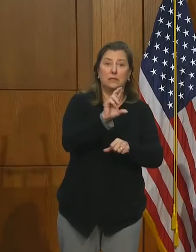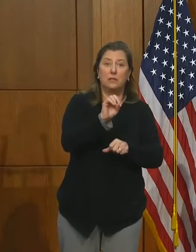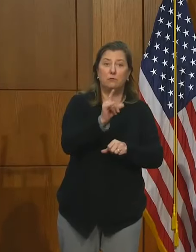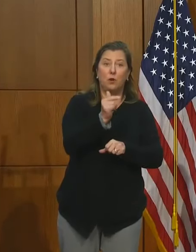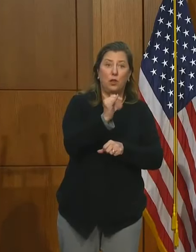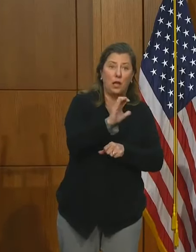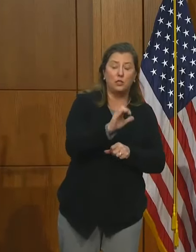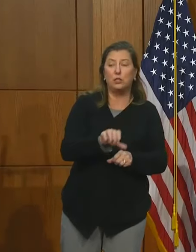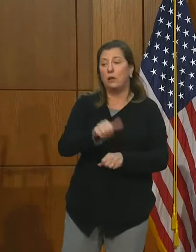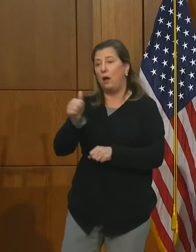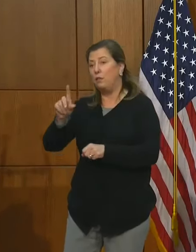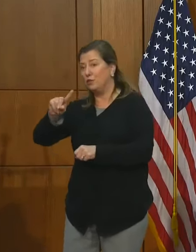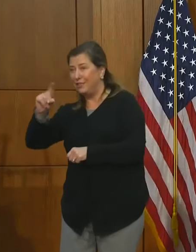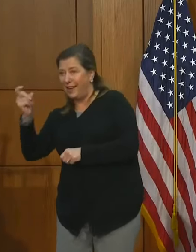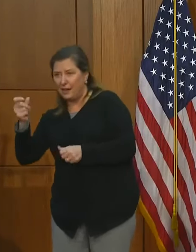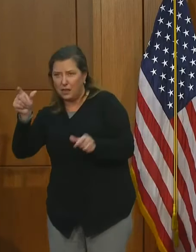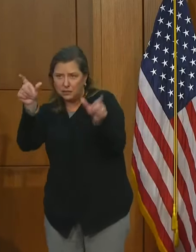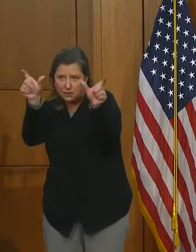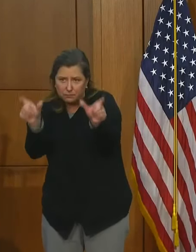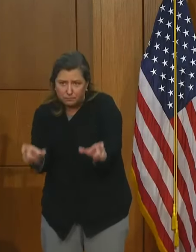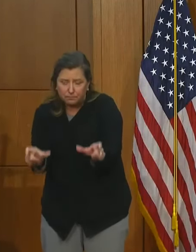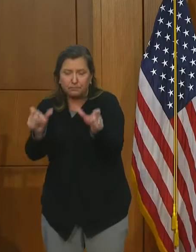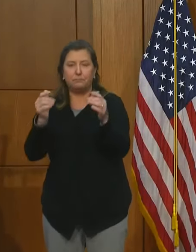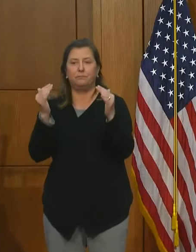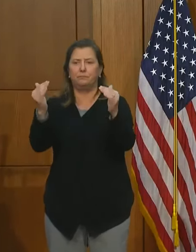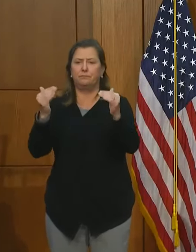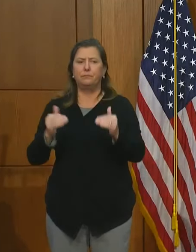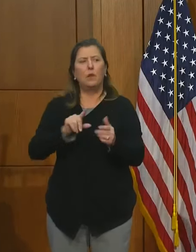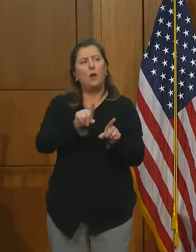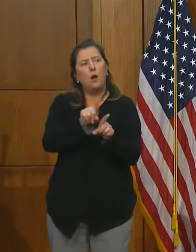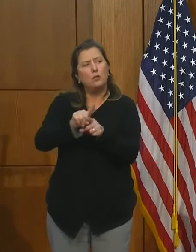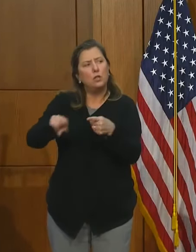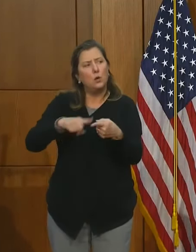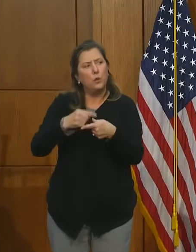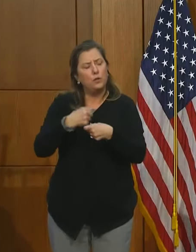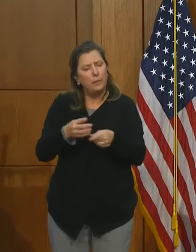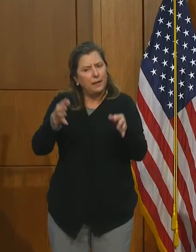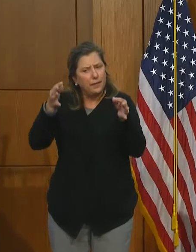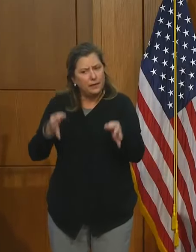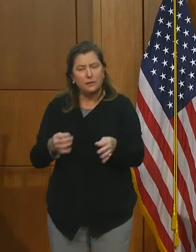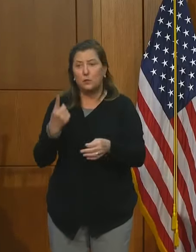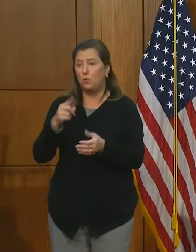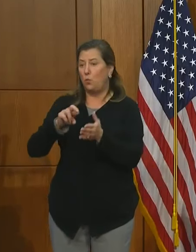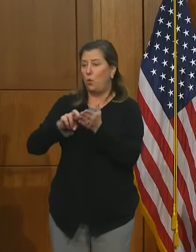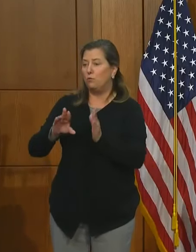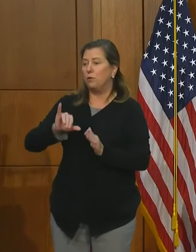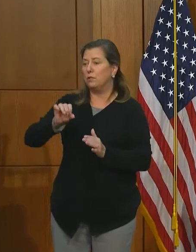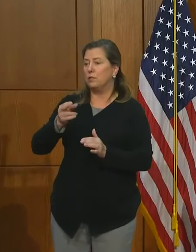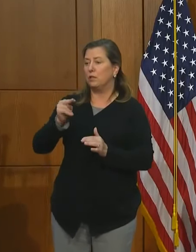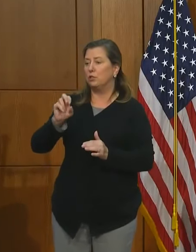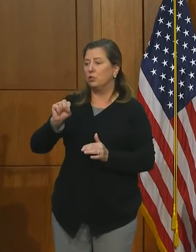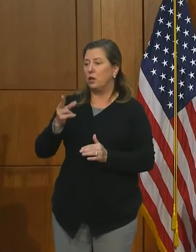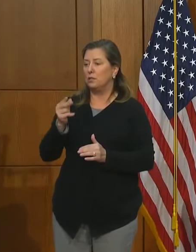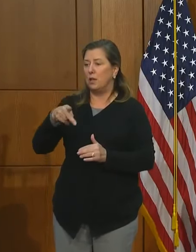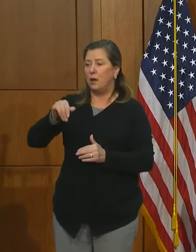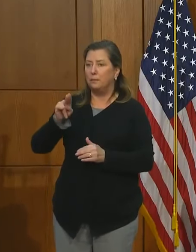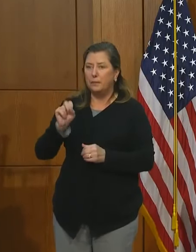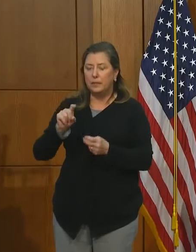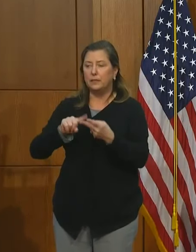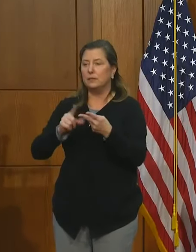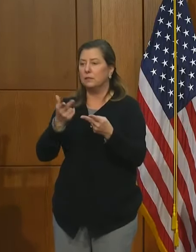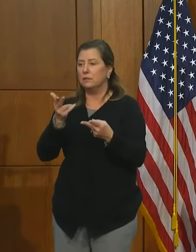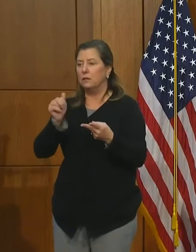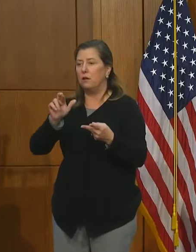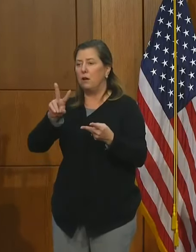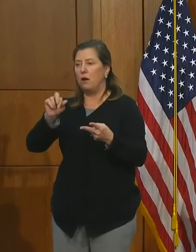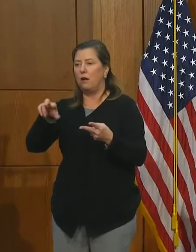are diagnostic? And then also, in making that decision, researchers at Johns Hopkins and Harvard have said that they would recommend